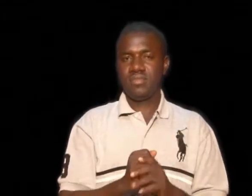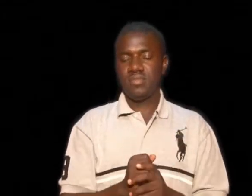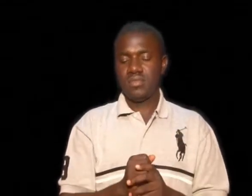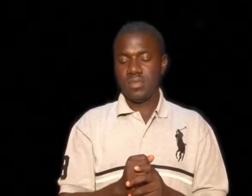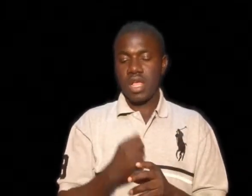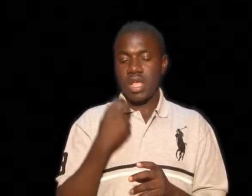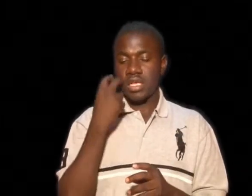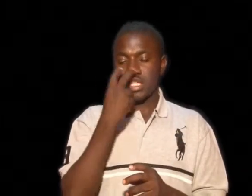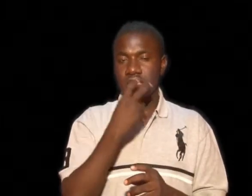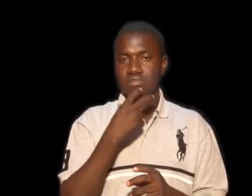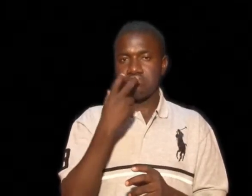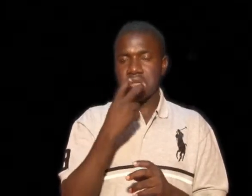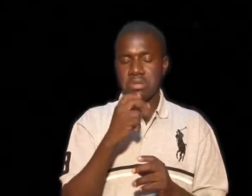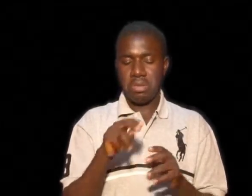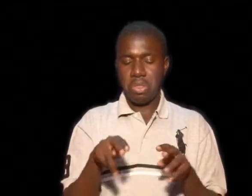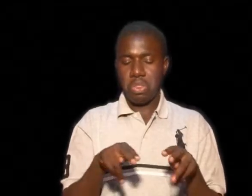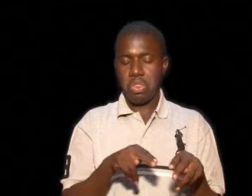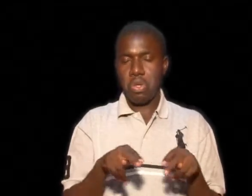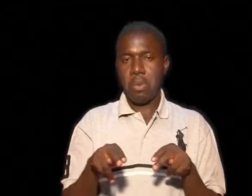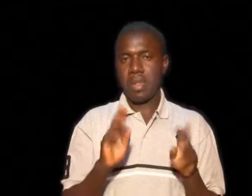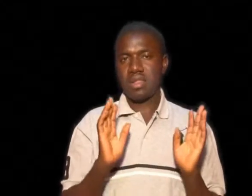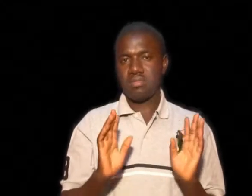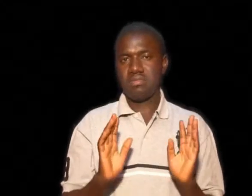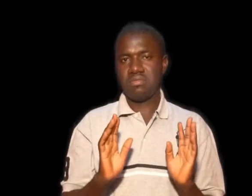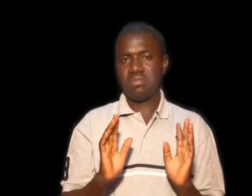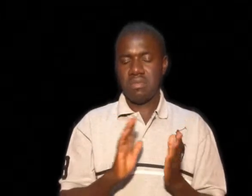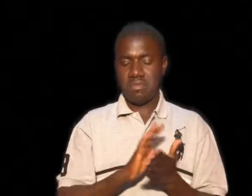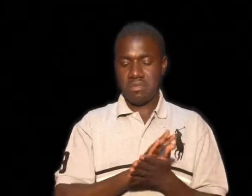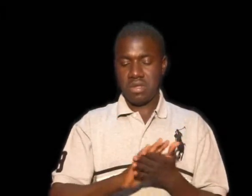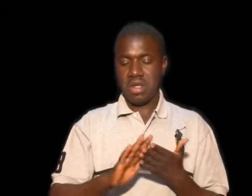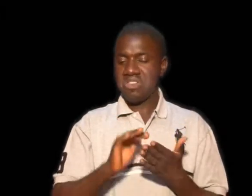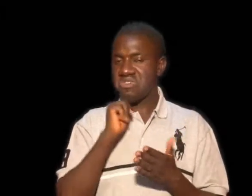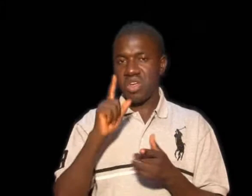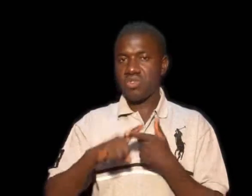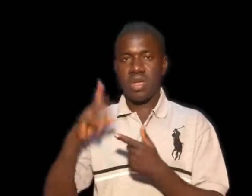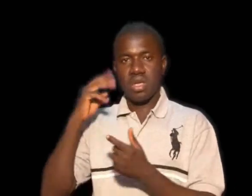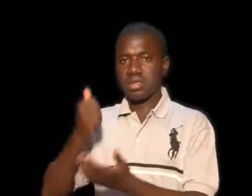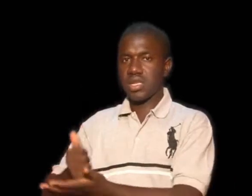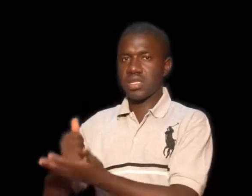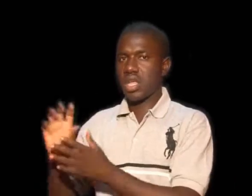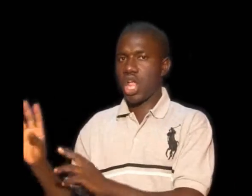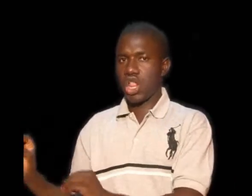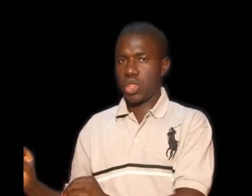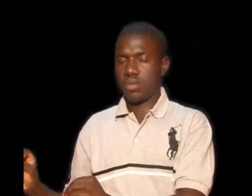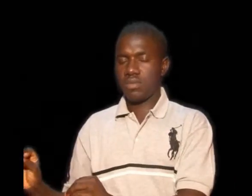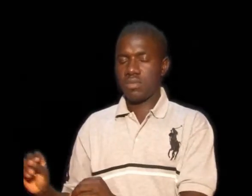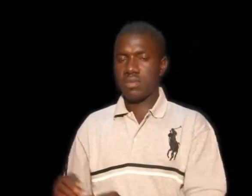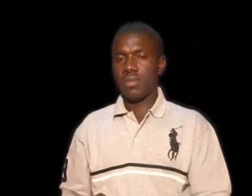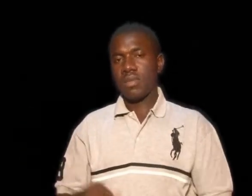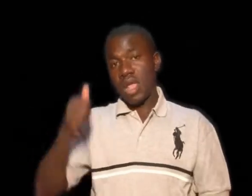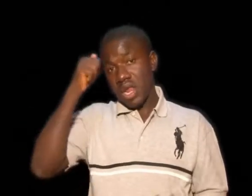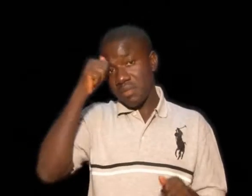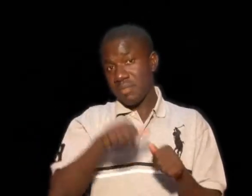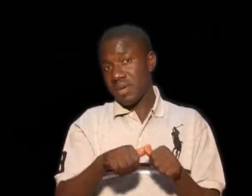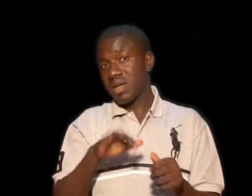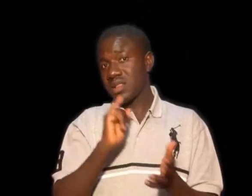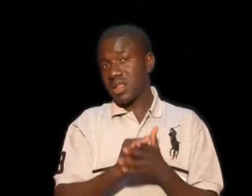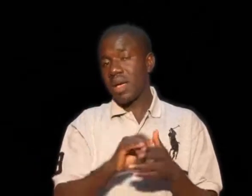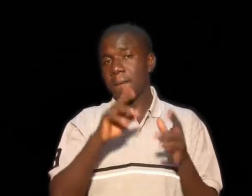Speak normally, clearly, and directly to the person, not to his or her assistants or companions. Remember that people